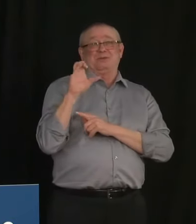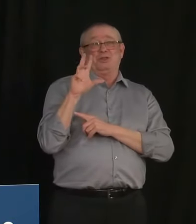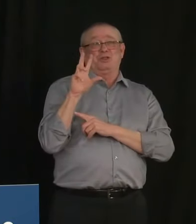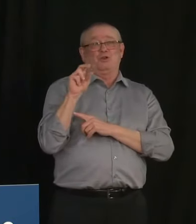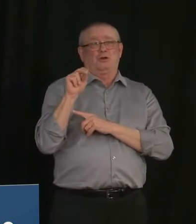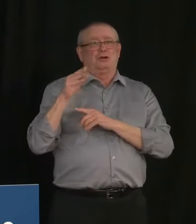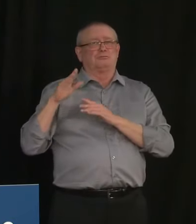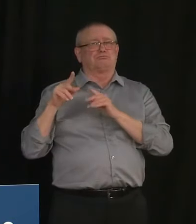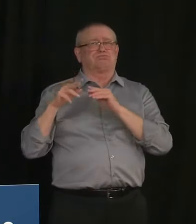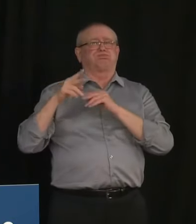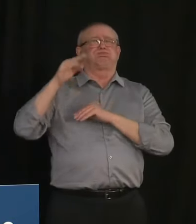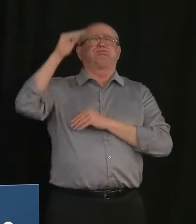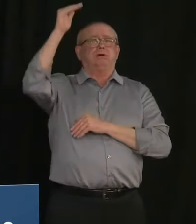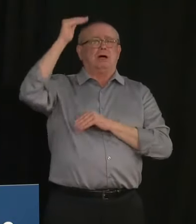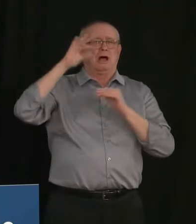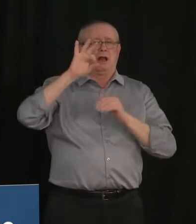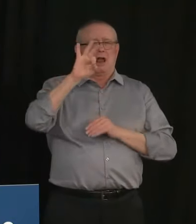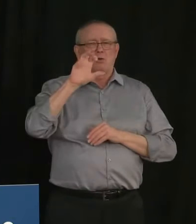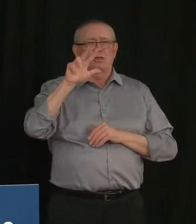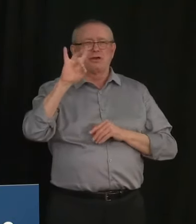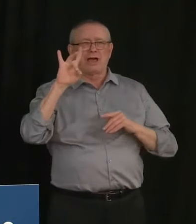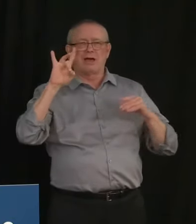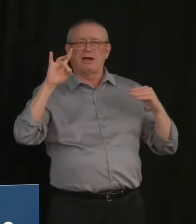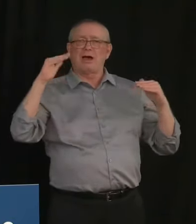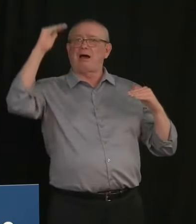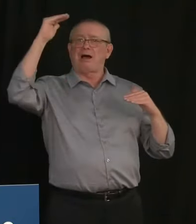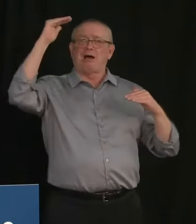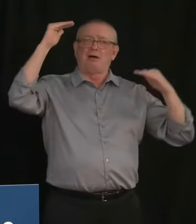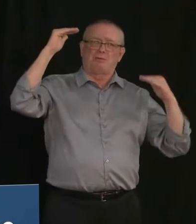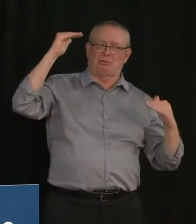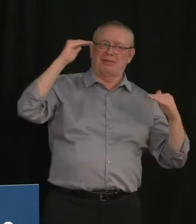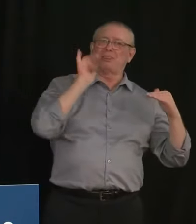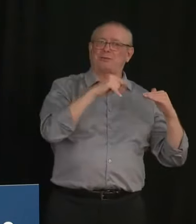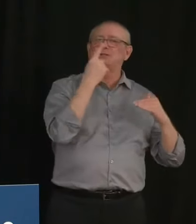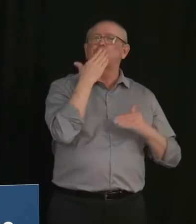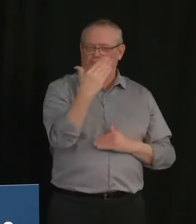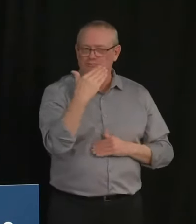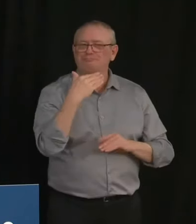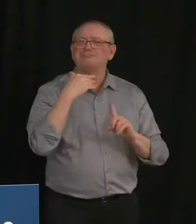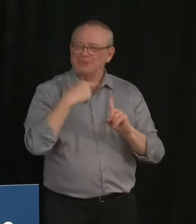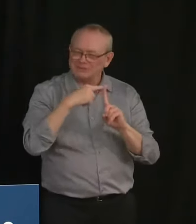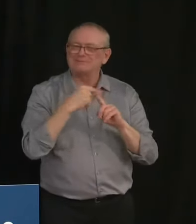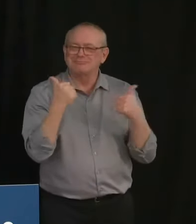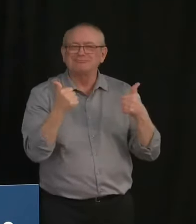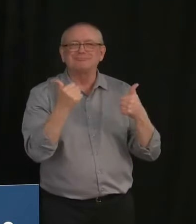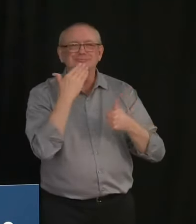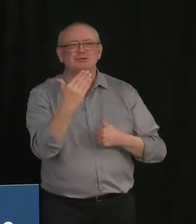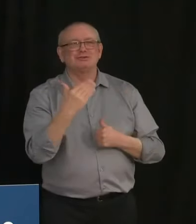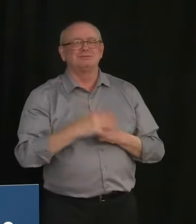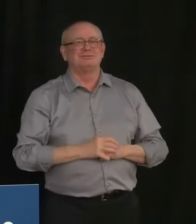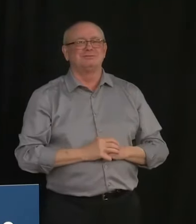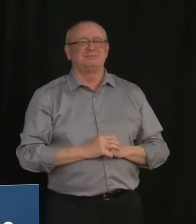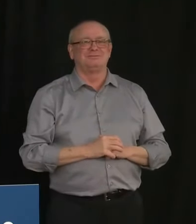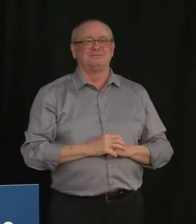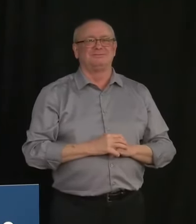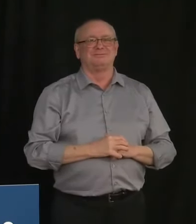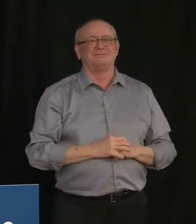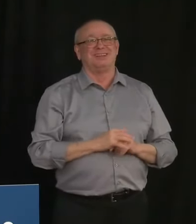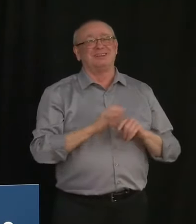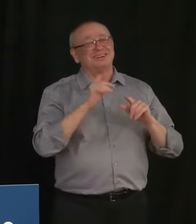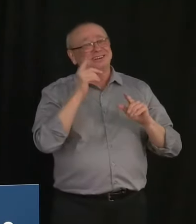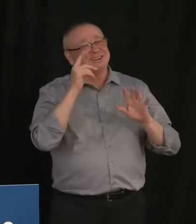is a very encouraging trend, and pressure is easing on the health system that we all rely on. At the same time, our numbers